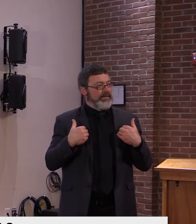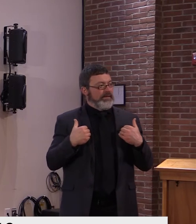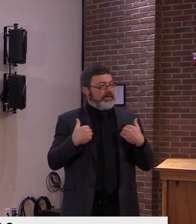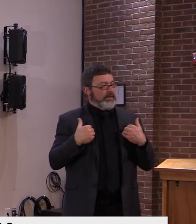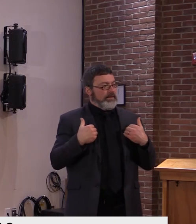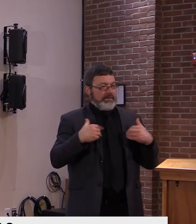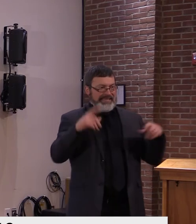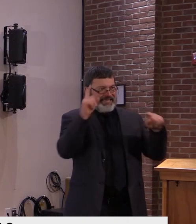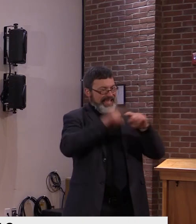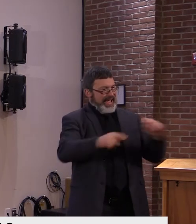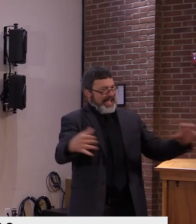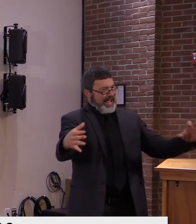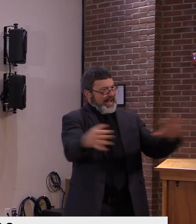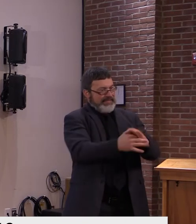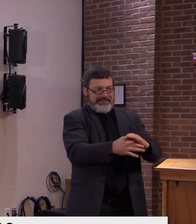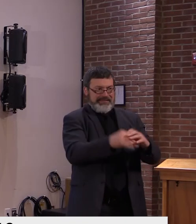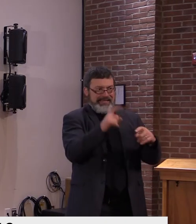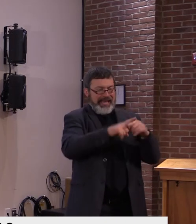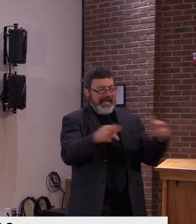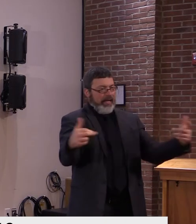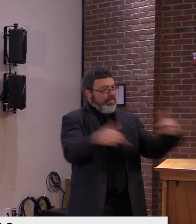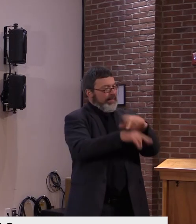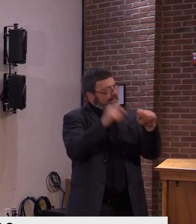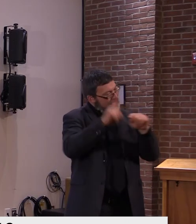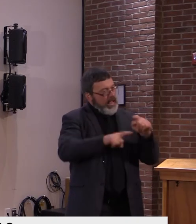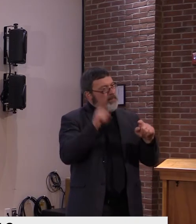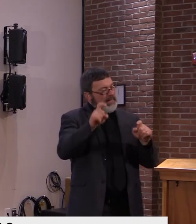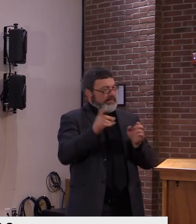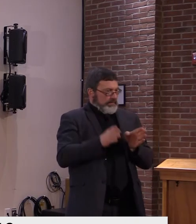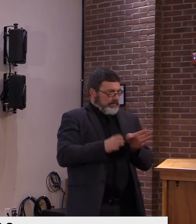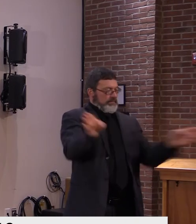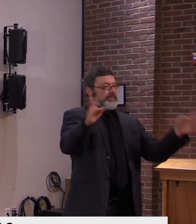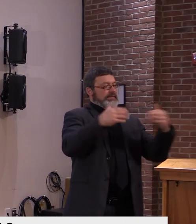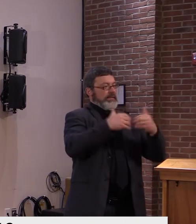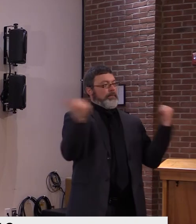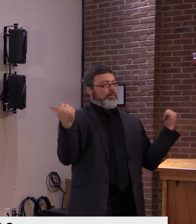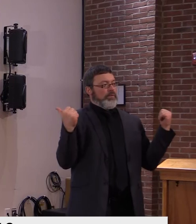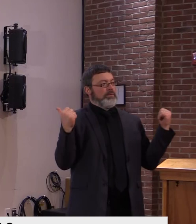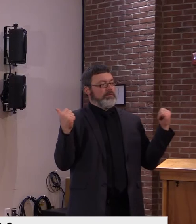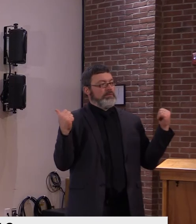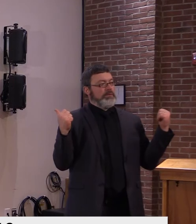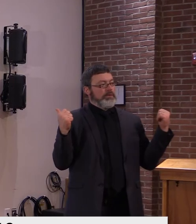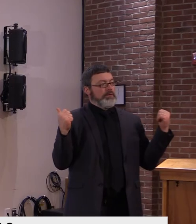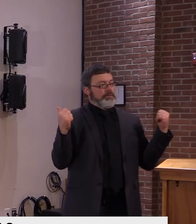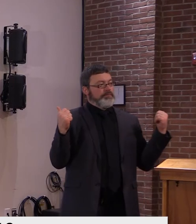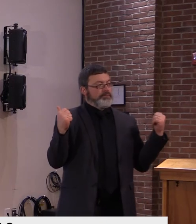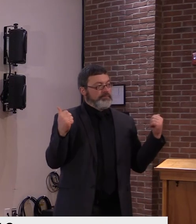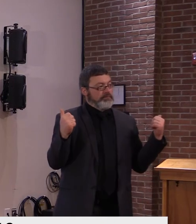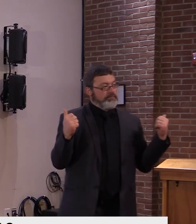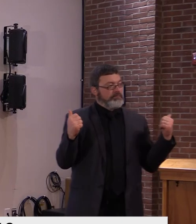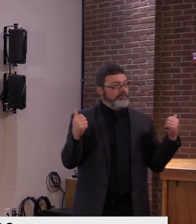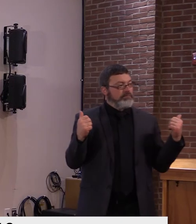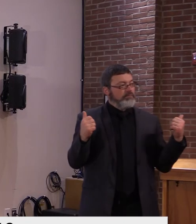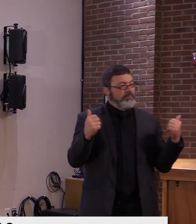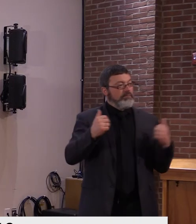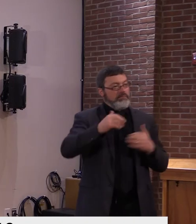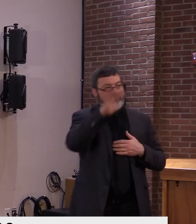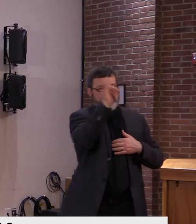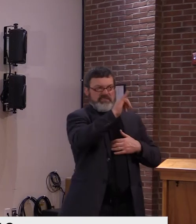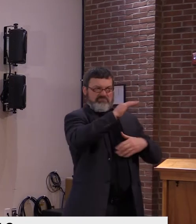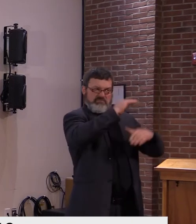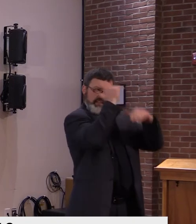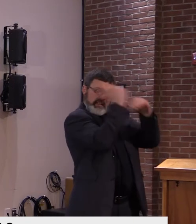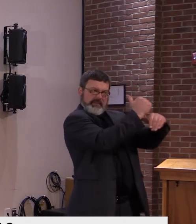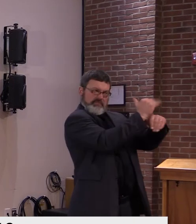settings, so that if an outbreak occurred in only one floor or one wing, it can be limited to that area